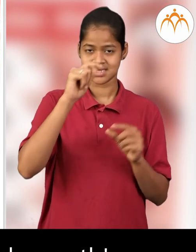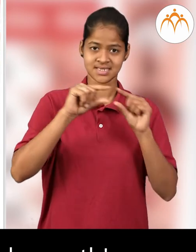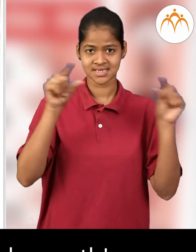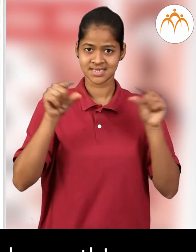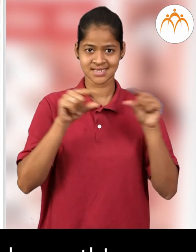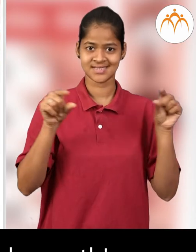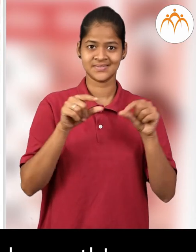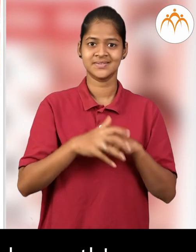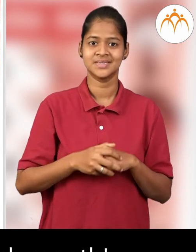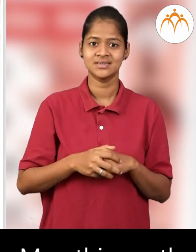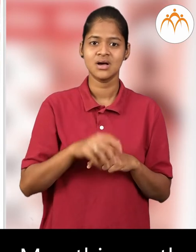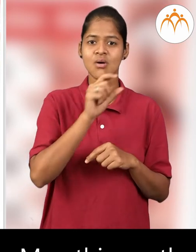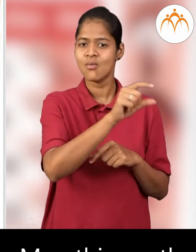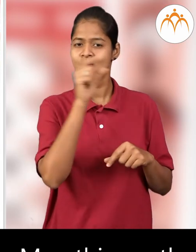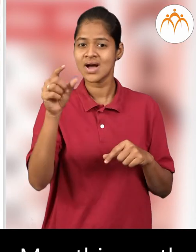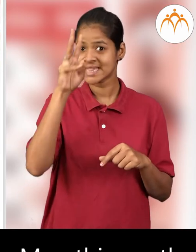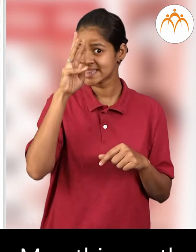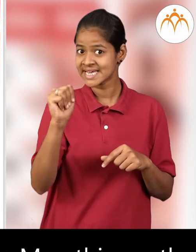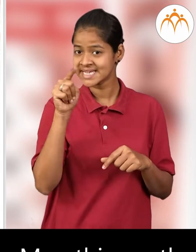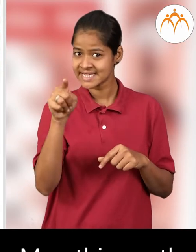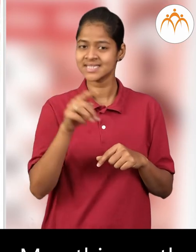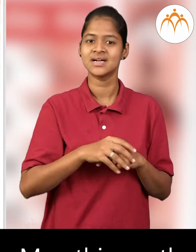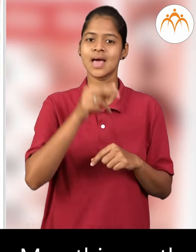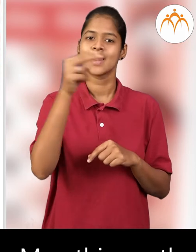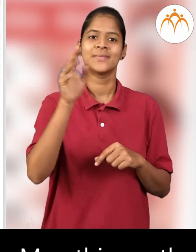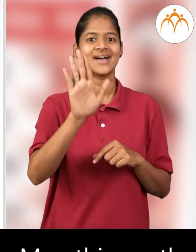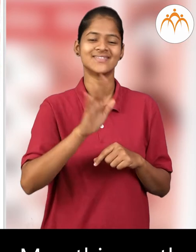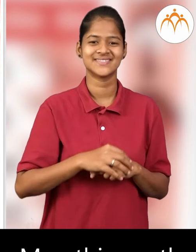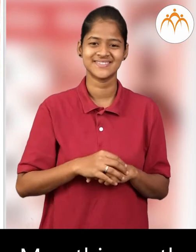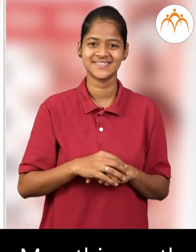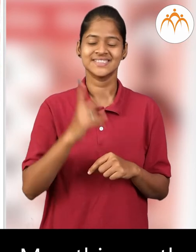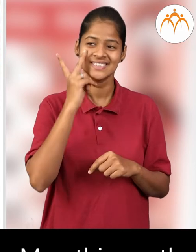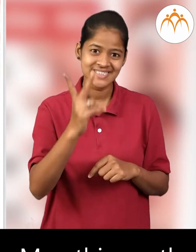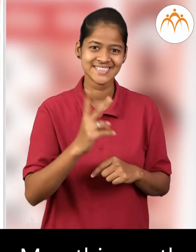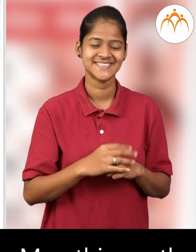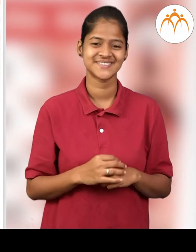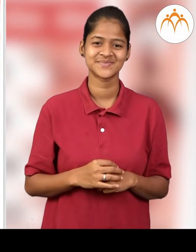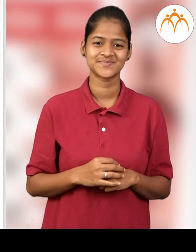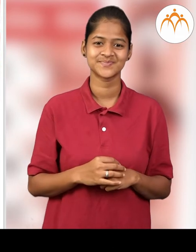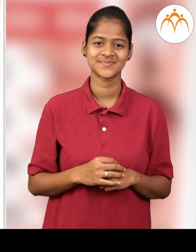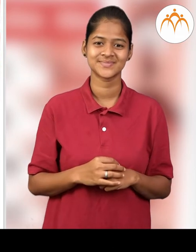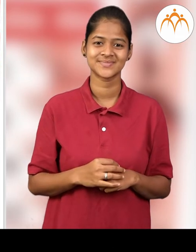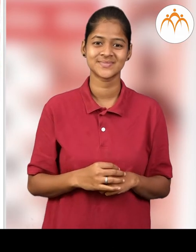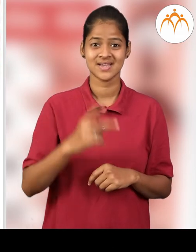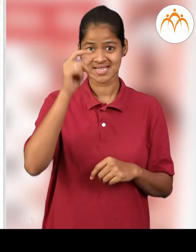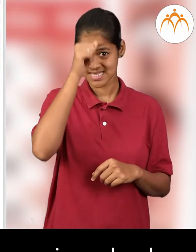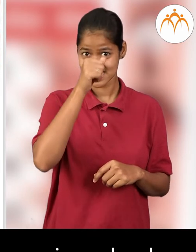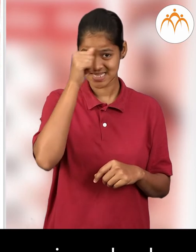month. Next to it is the name of the Marathi month. Now look. Sundays